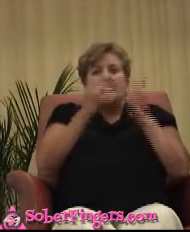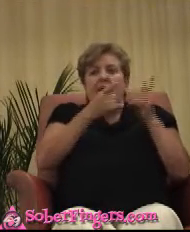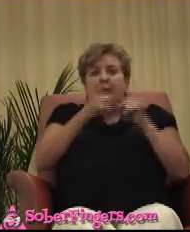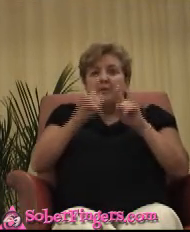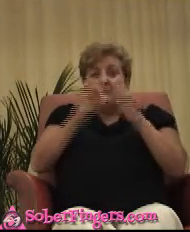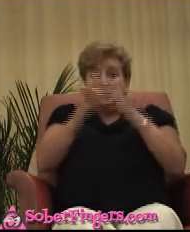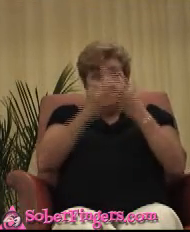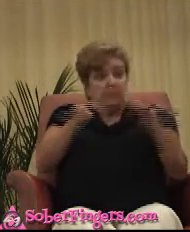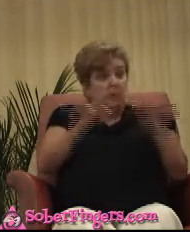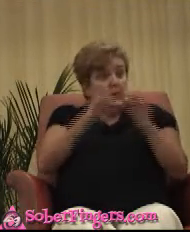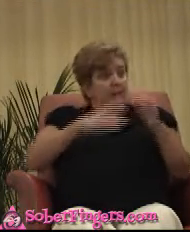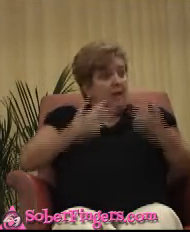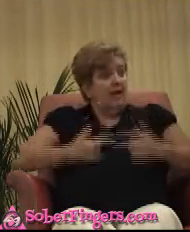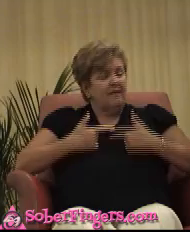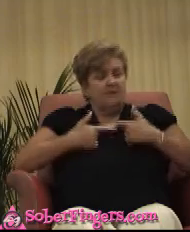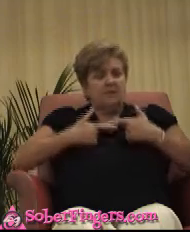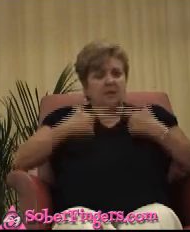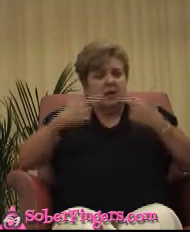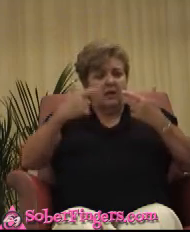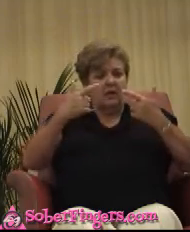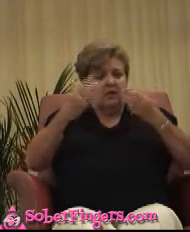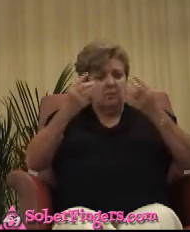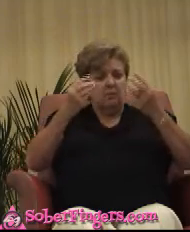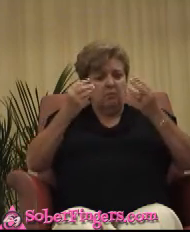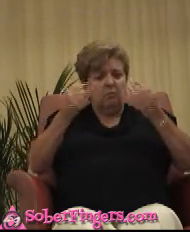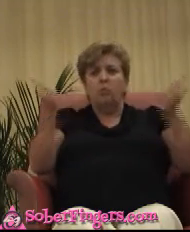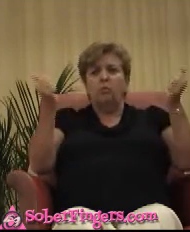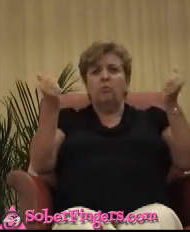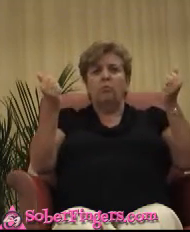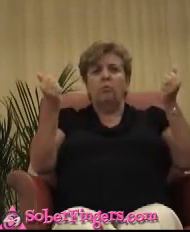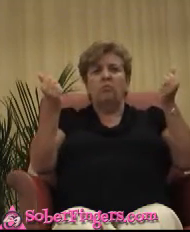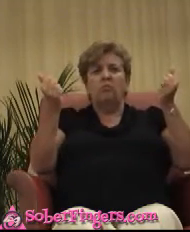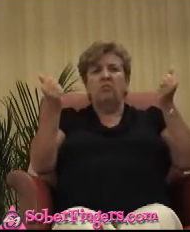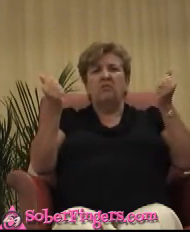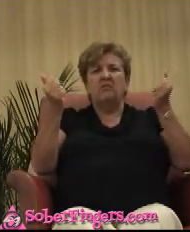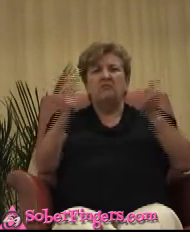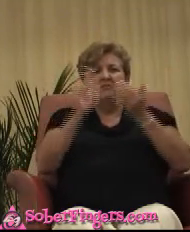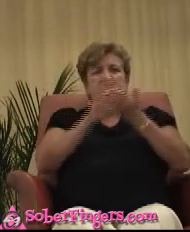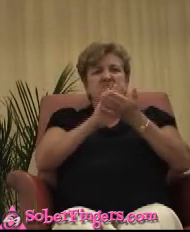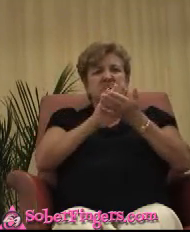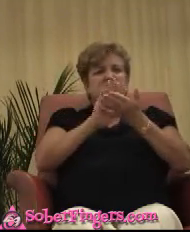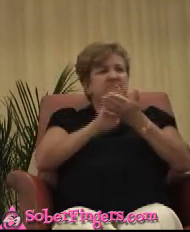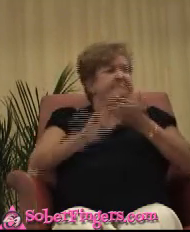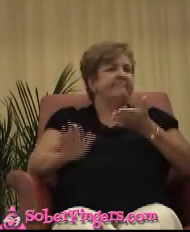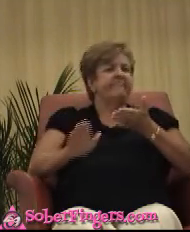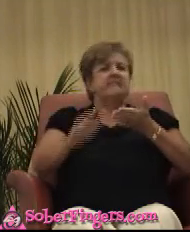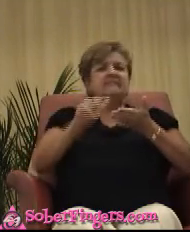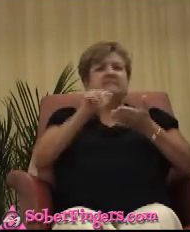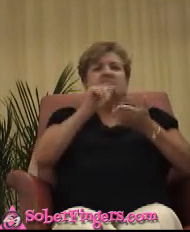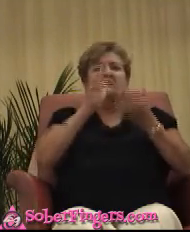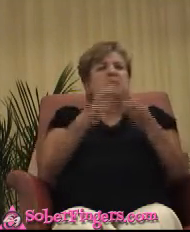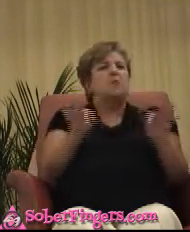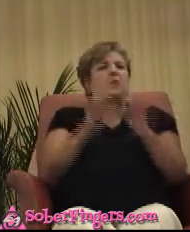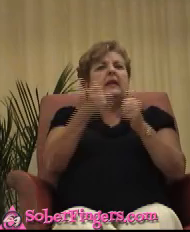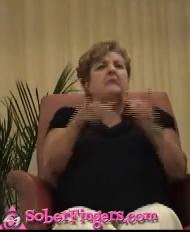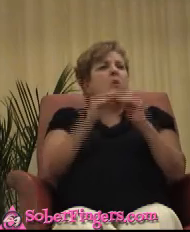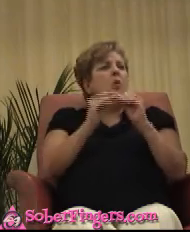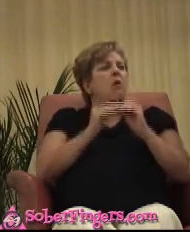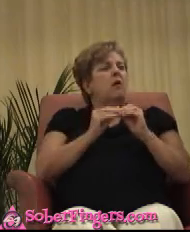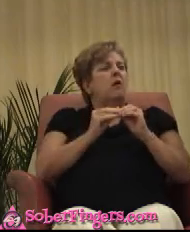they had never existed, and they didn't count. Neither did I. And I sat there, and I felt like I had absolutely zero